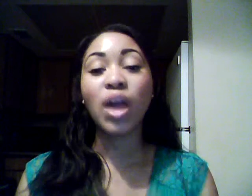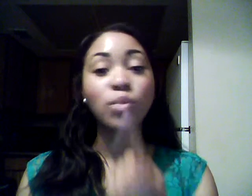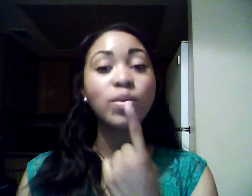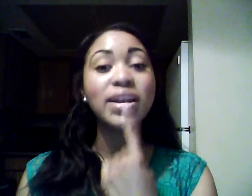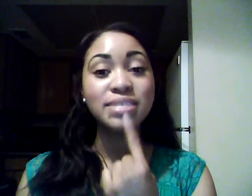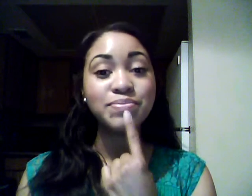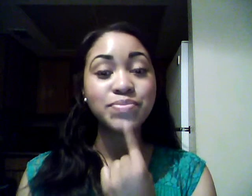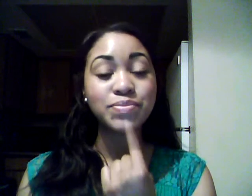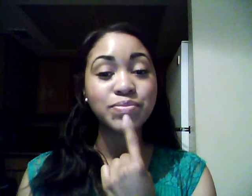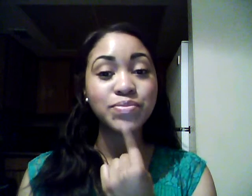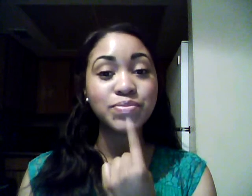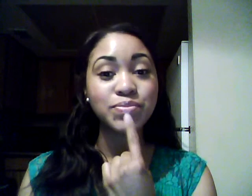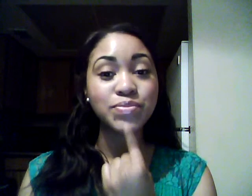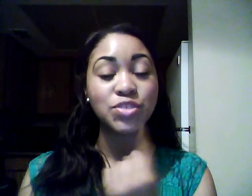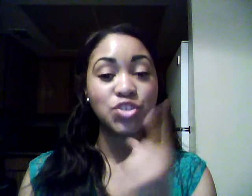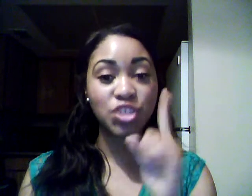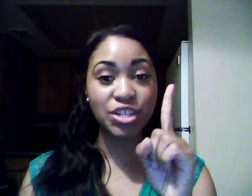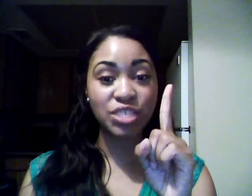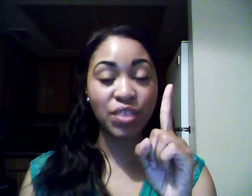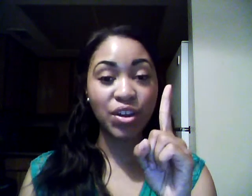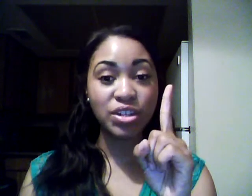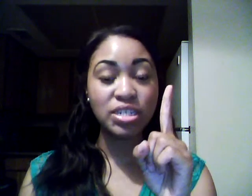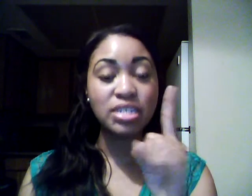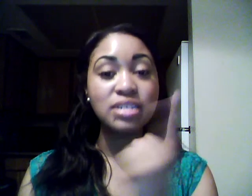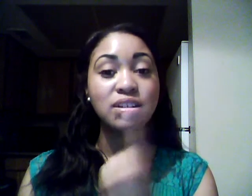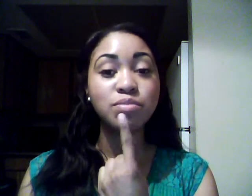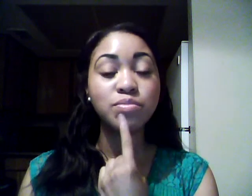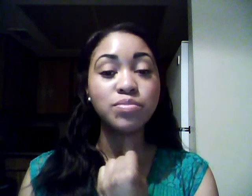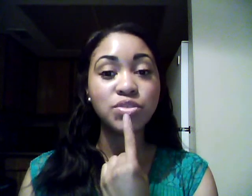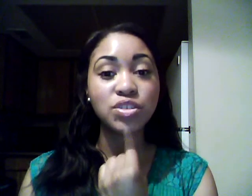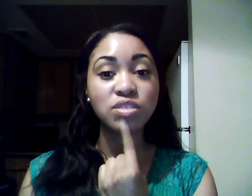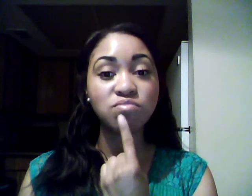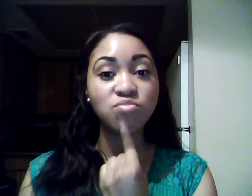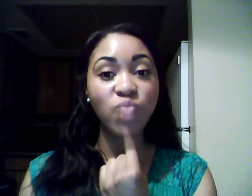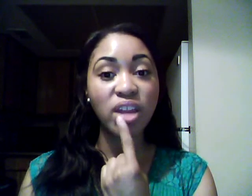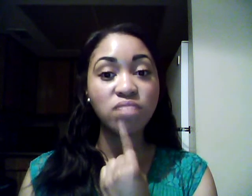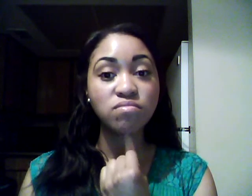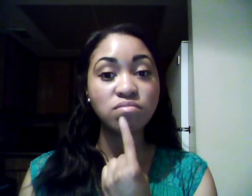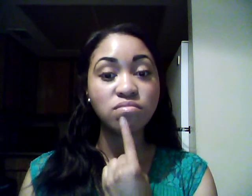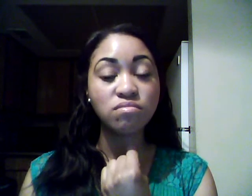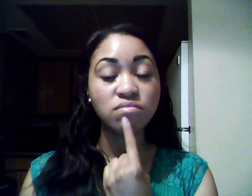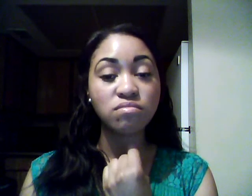Got red. So you're going to take your index finger and just red.